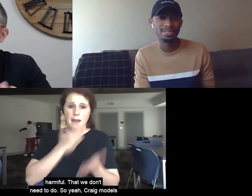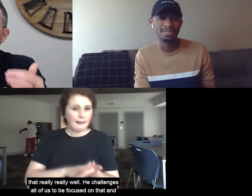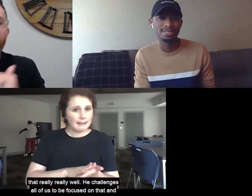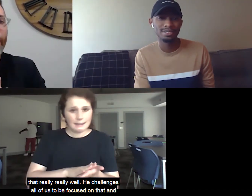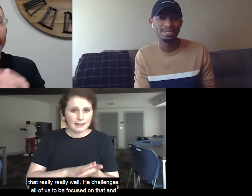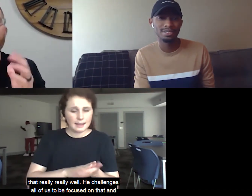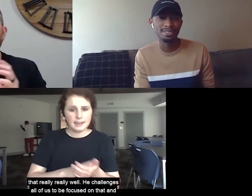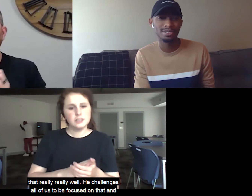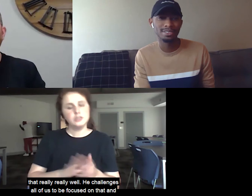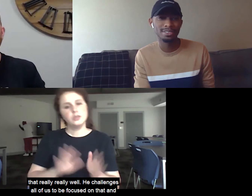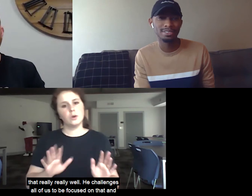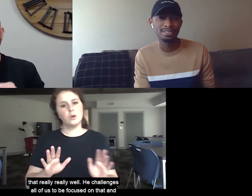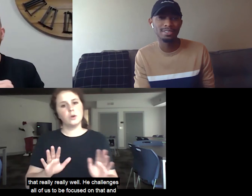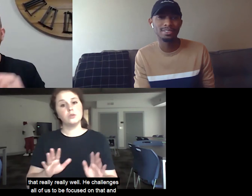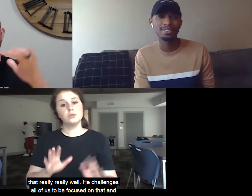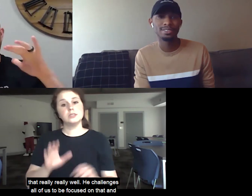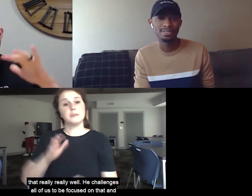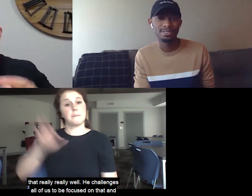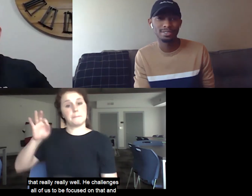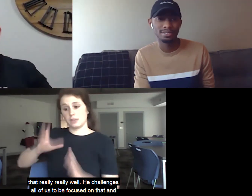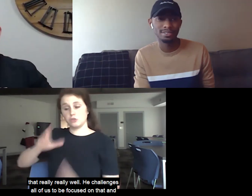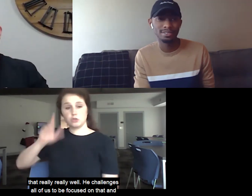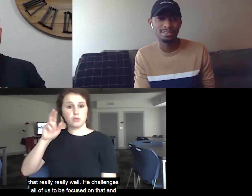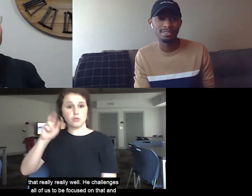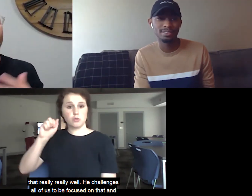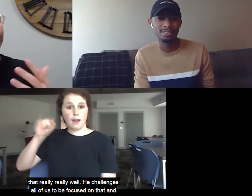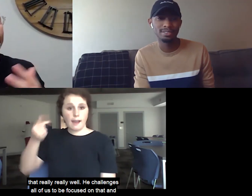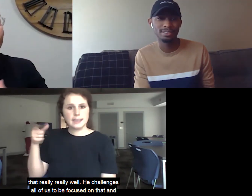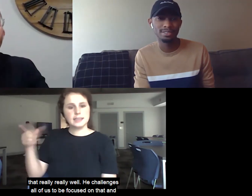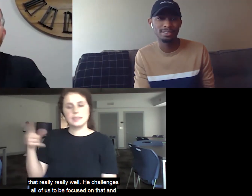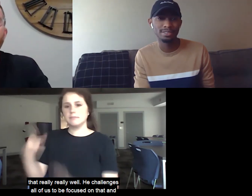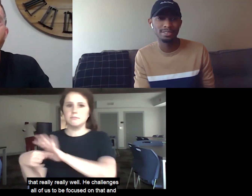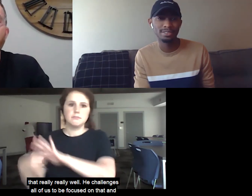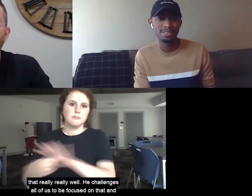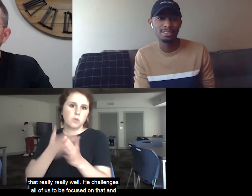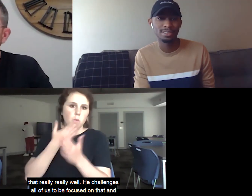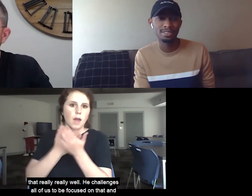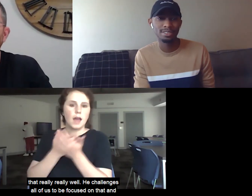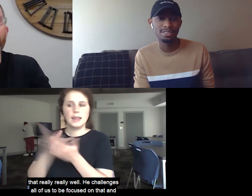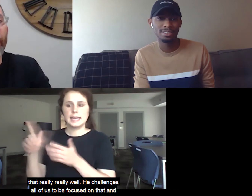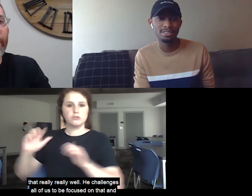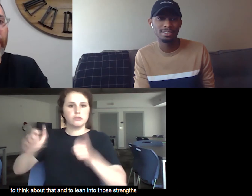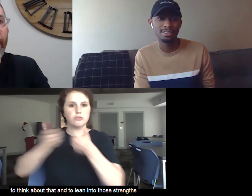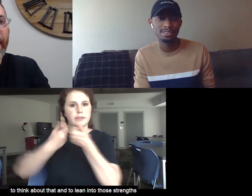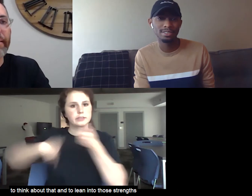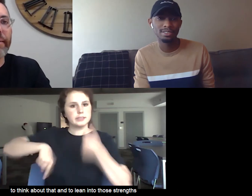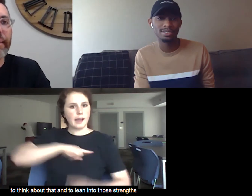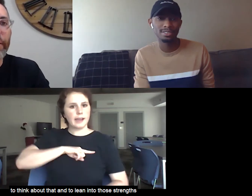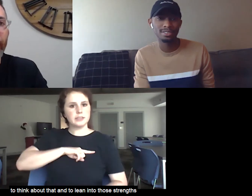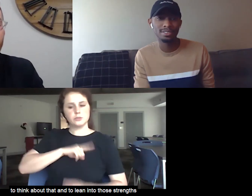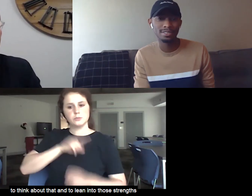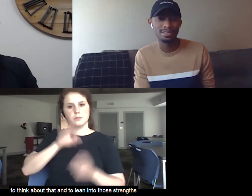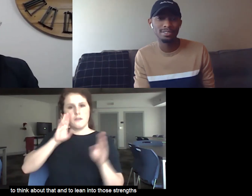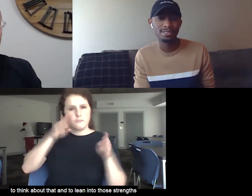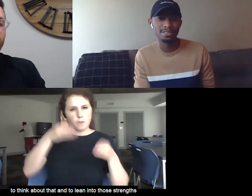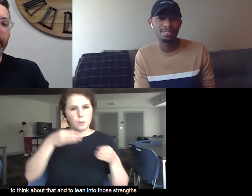so yeah, Craig models that really, really well. He challenges all of us to be focused on that and to think